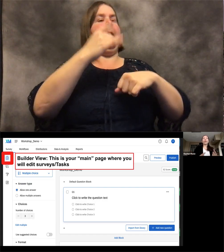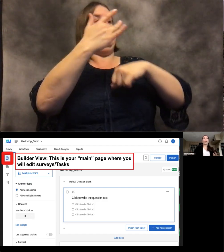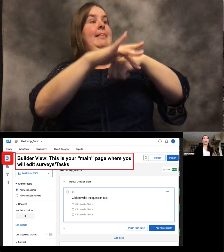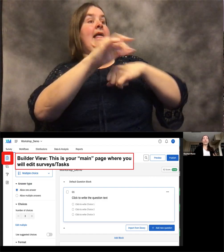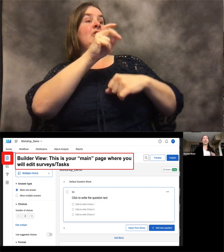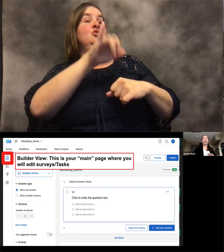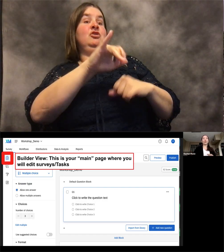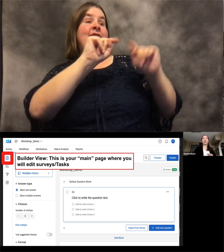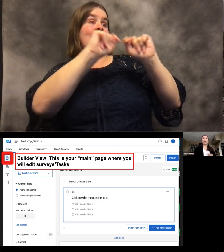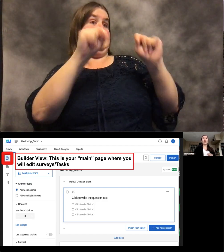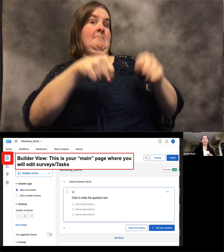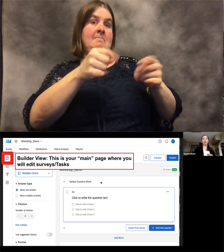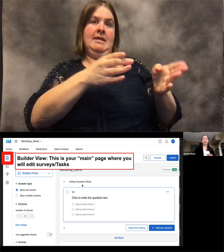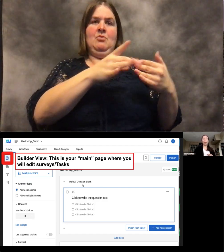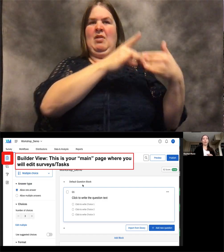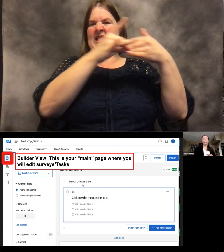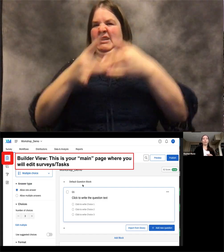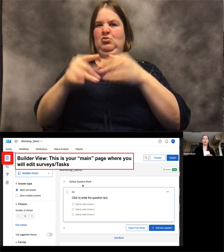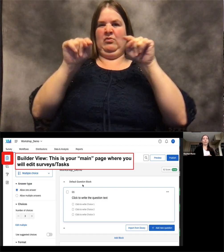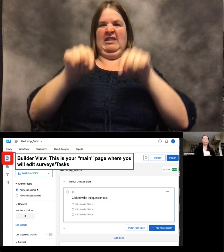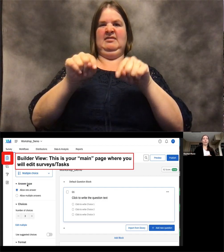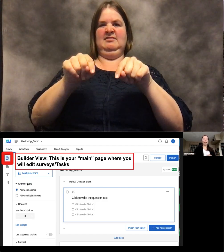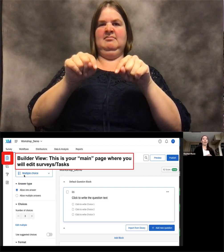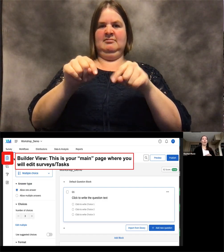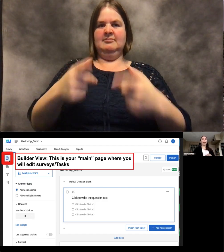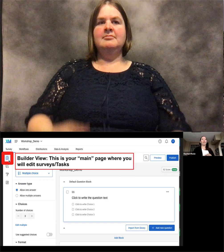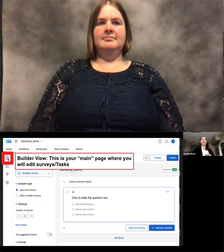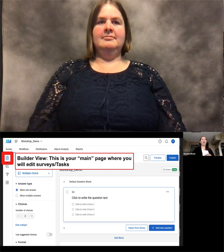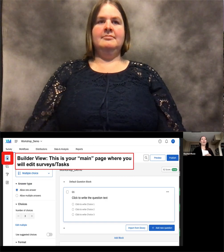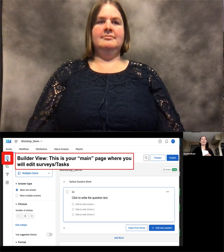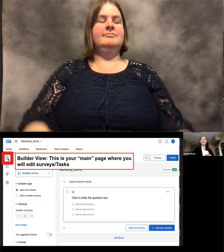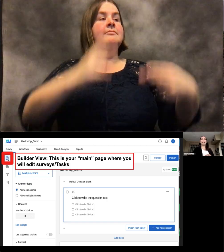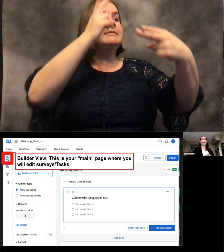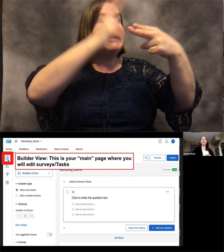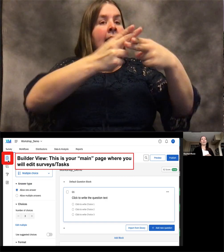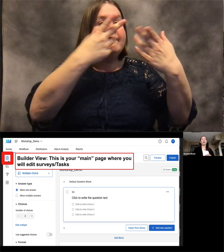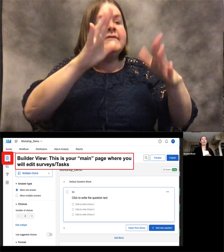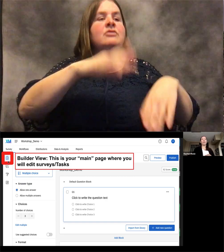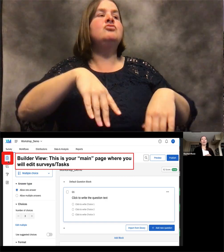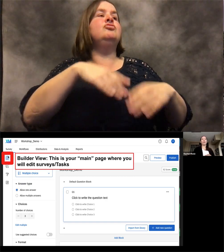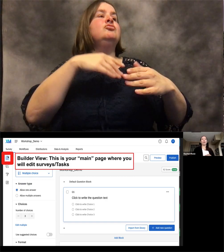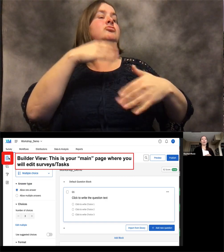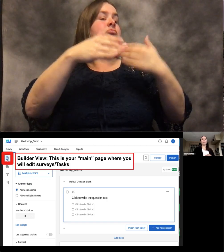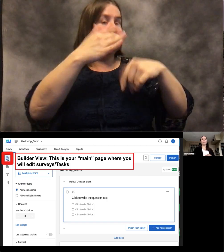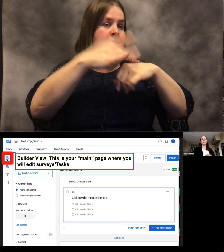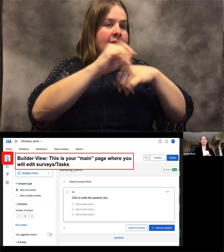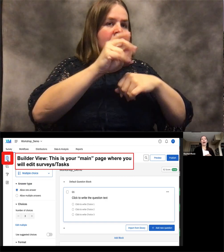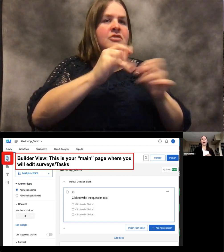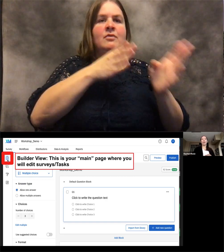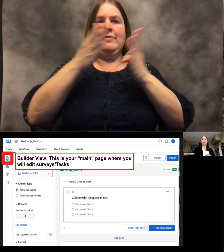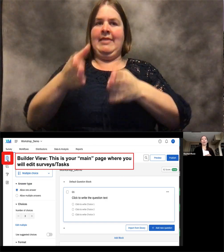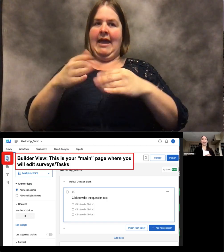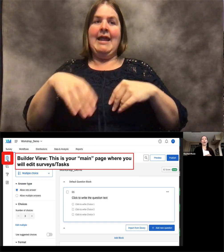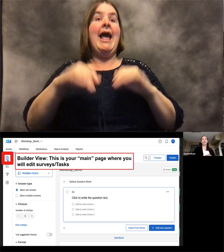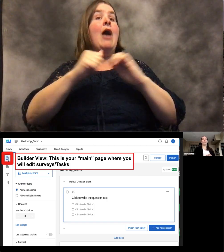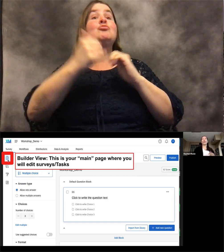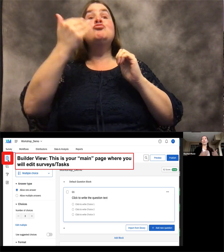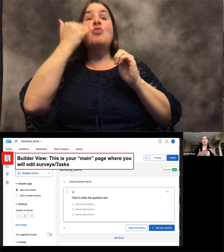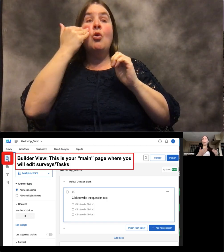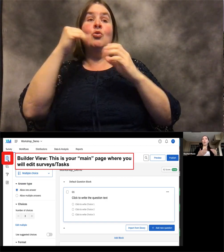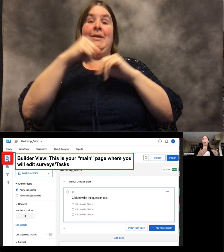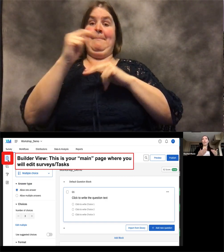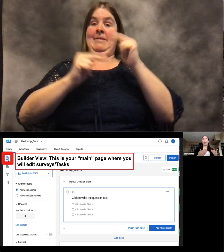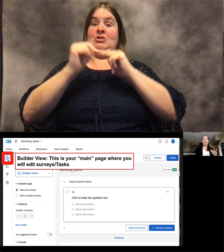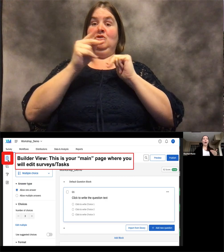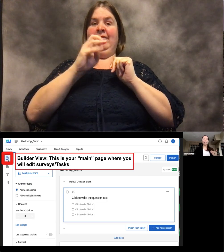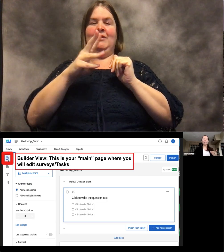will bring you into the builder view. And so it's indicated that you're in the builder view through this little tab over here. And